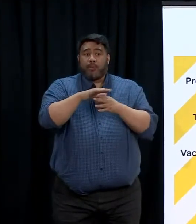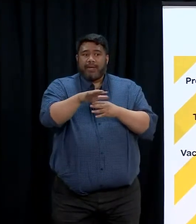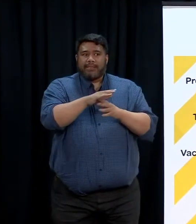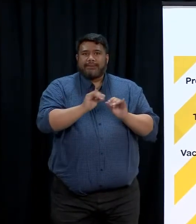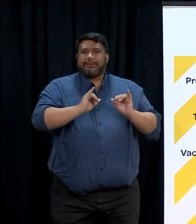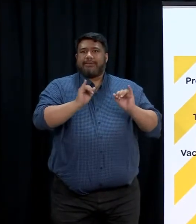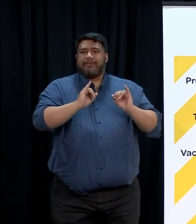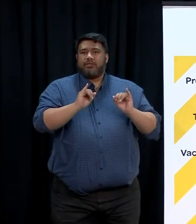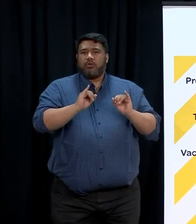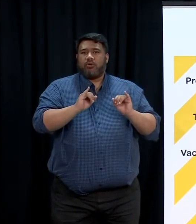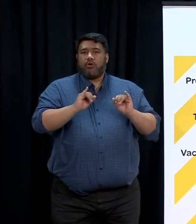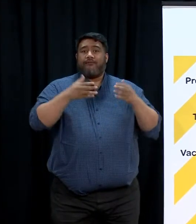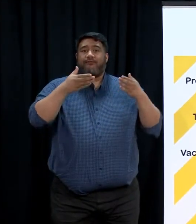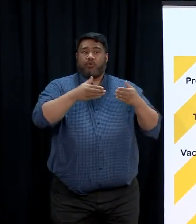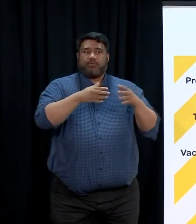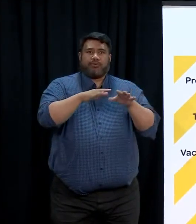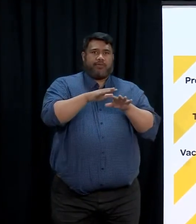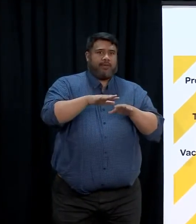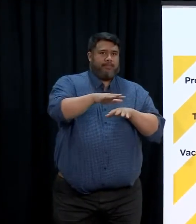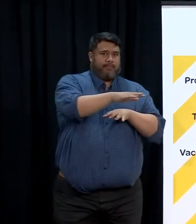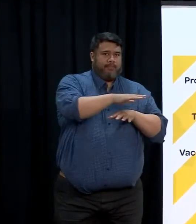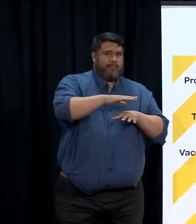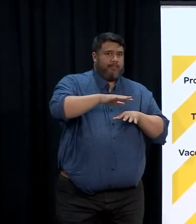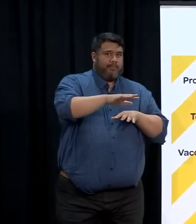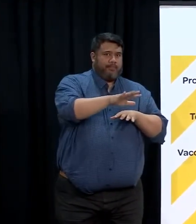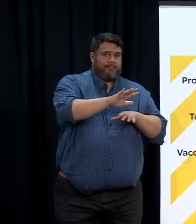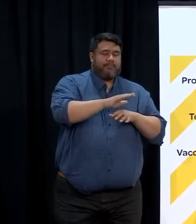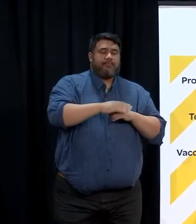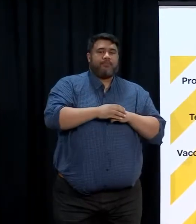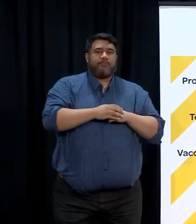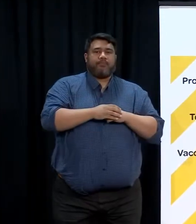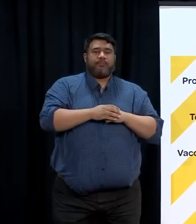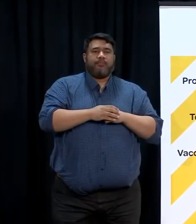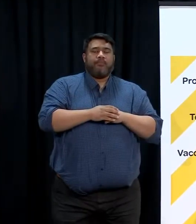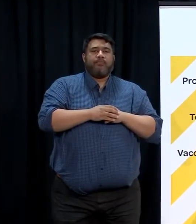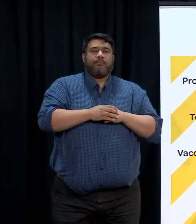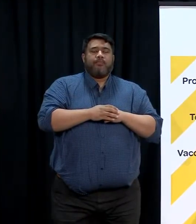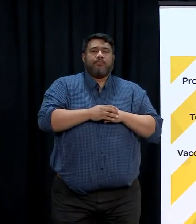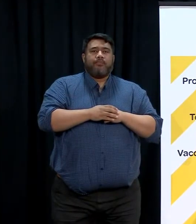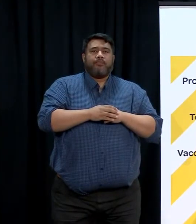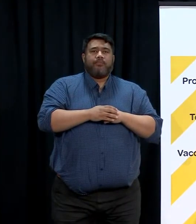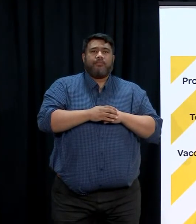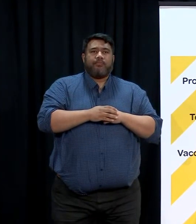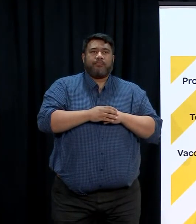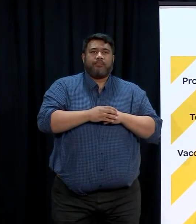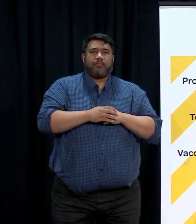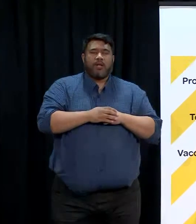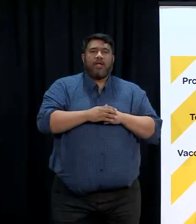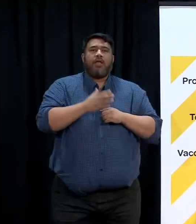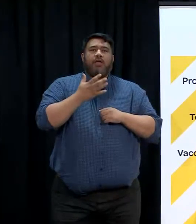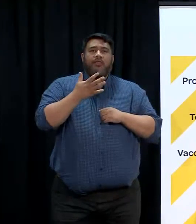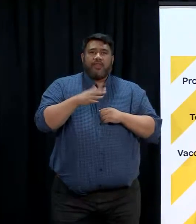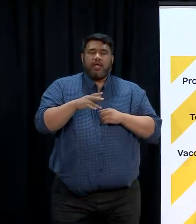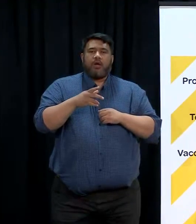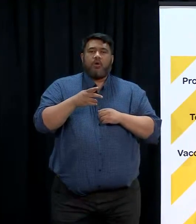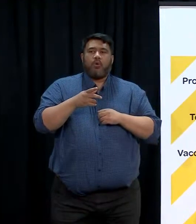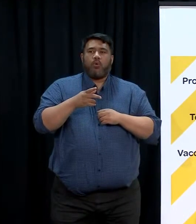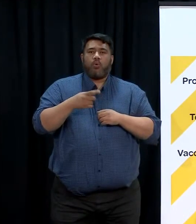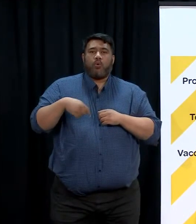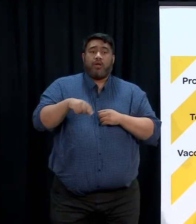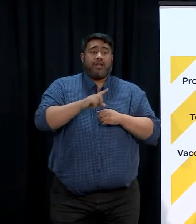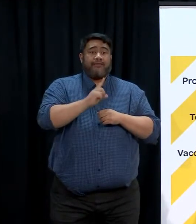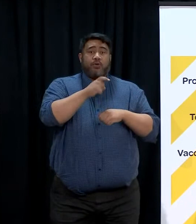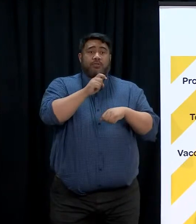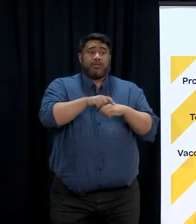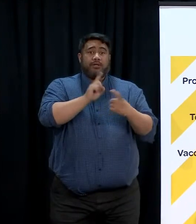focusing on those higher risk cases. And we will be moving to an approach where that first